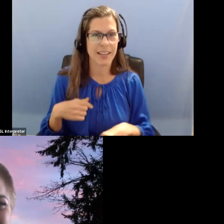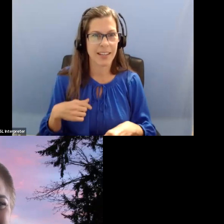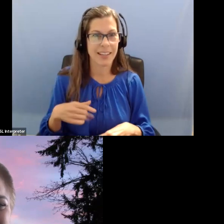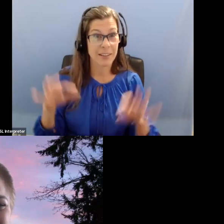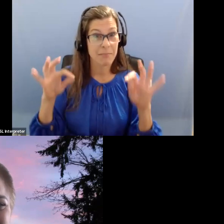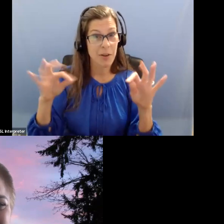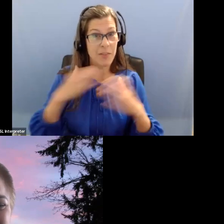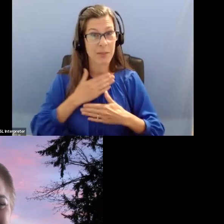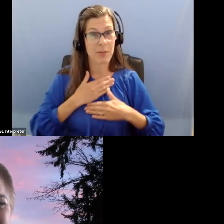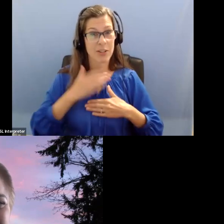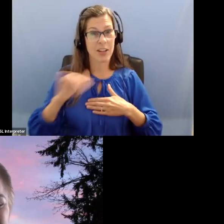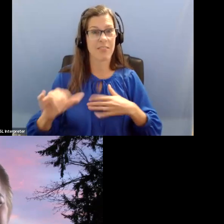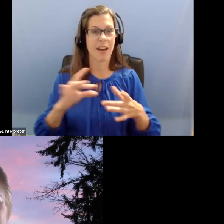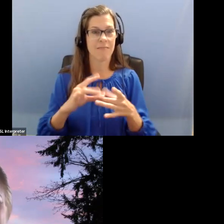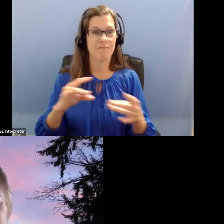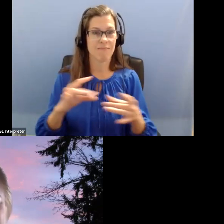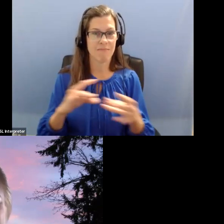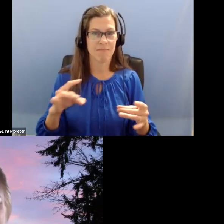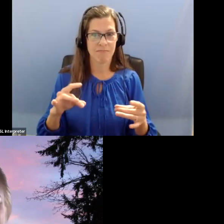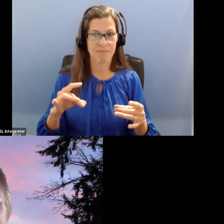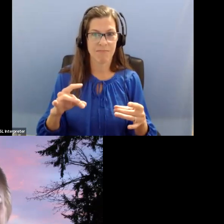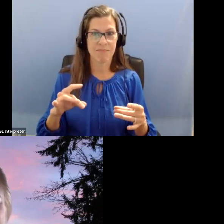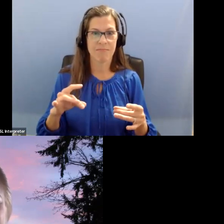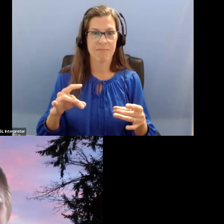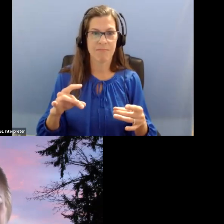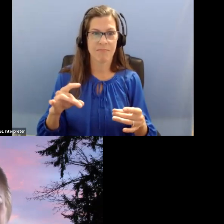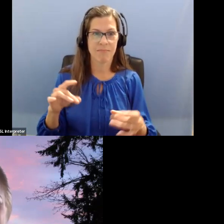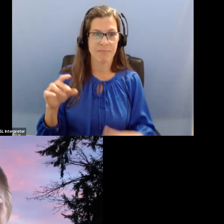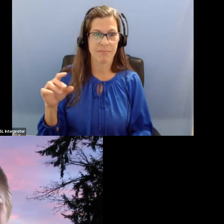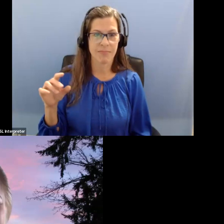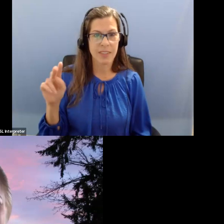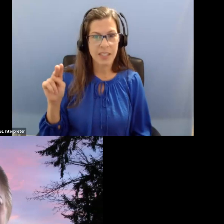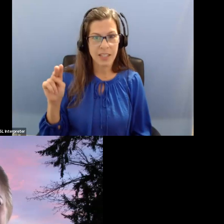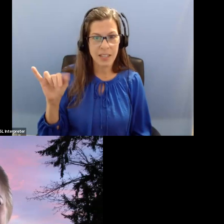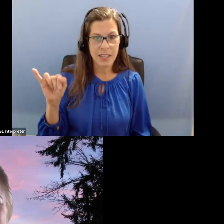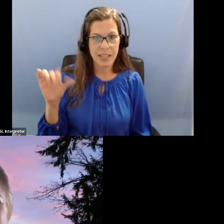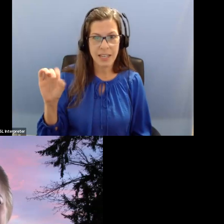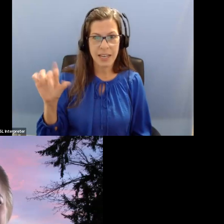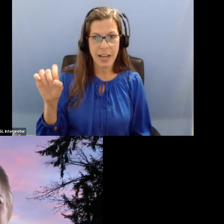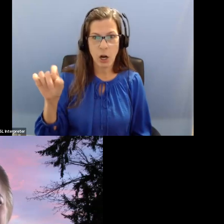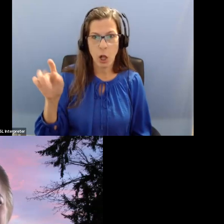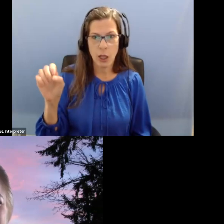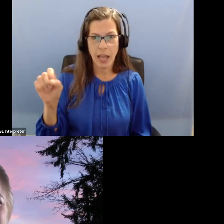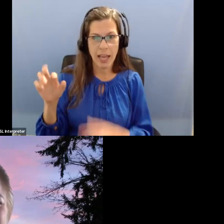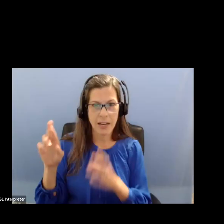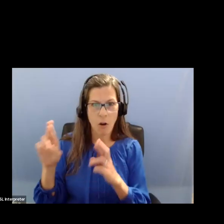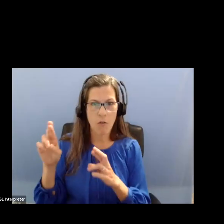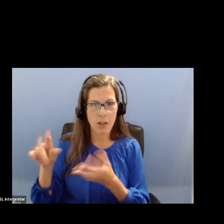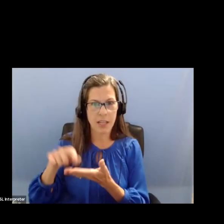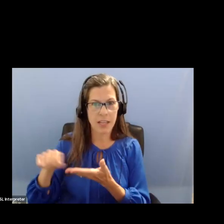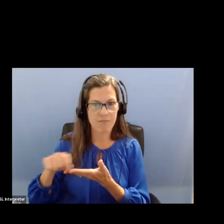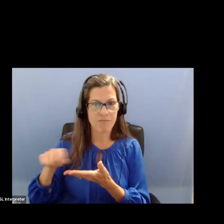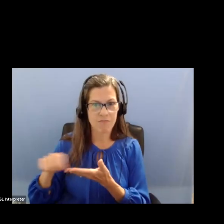Perfect, I appreciate that, thank you. Nicola, hopefully you're taking notes yourself on what we should be watching, what we're feeling. Not so